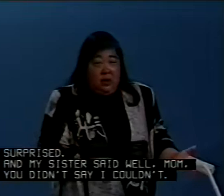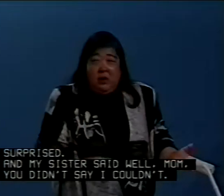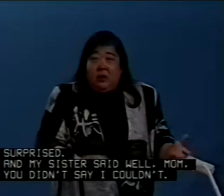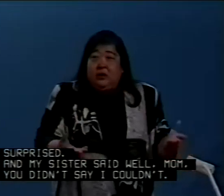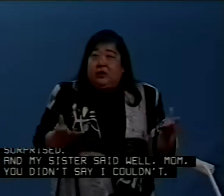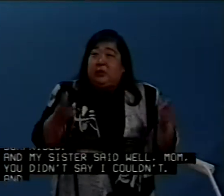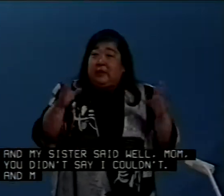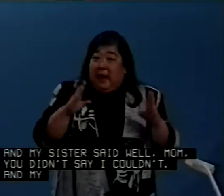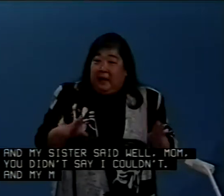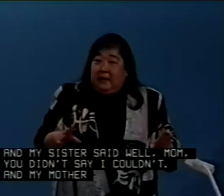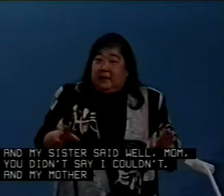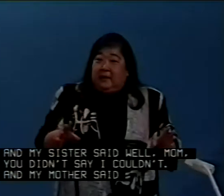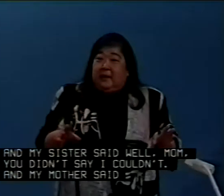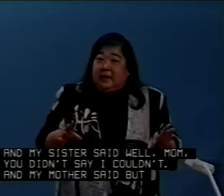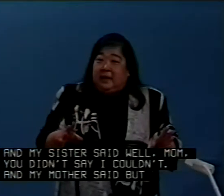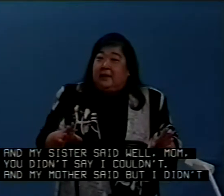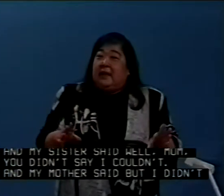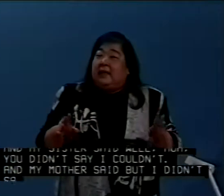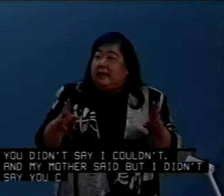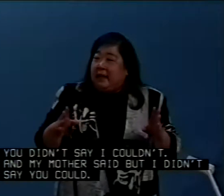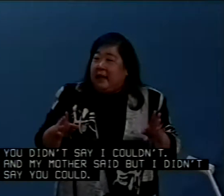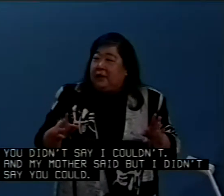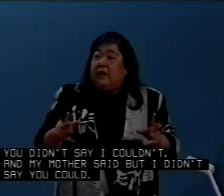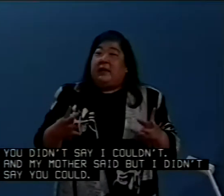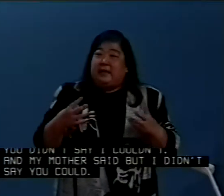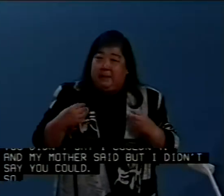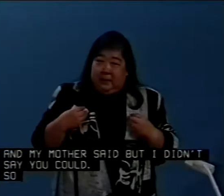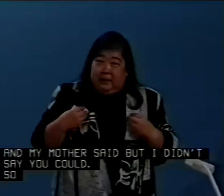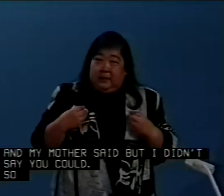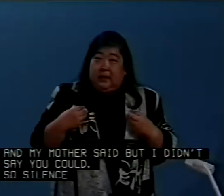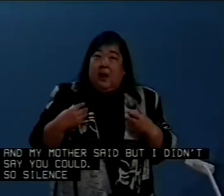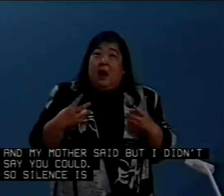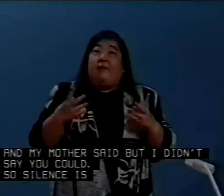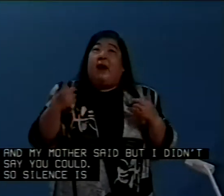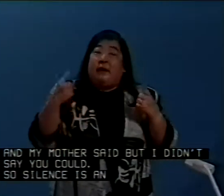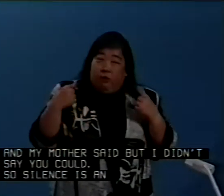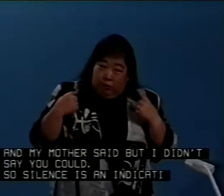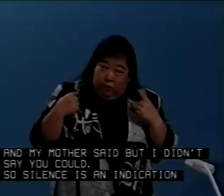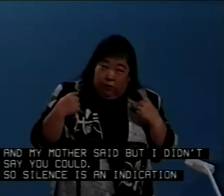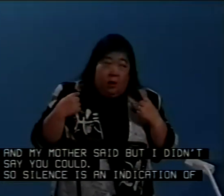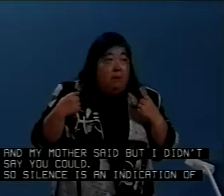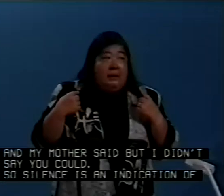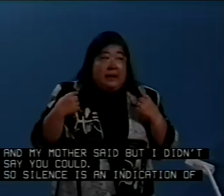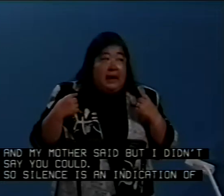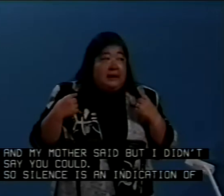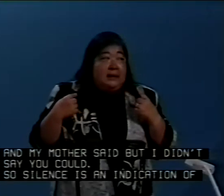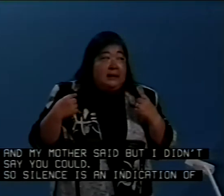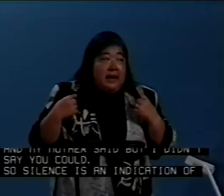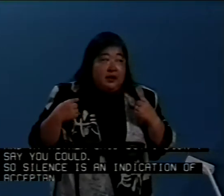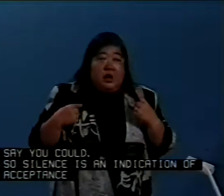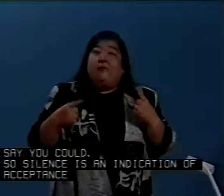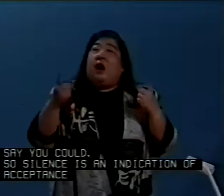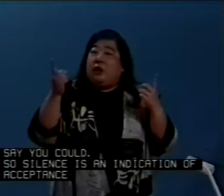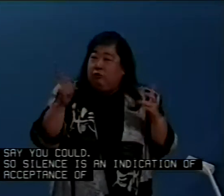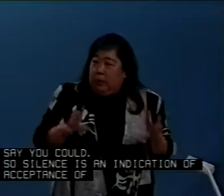So silence is an indication of acceptance of I hear you, but not an indication of I agree with